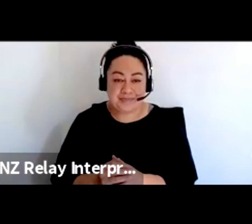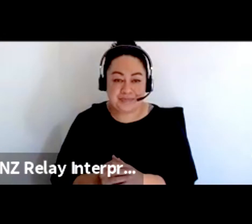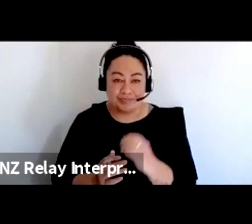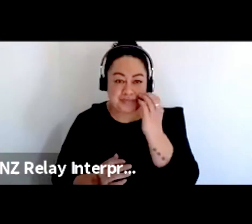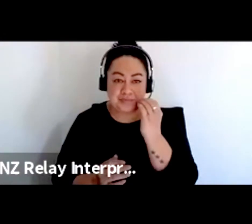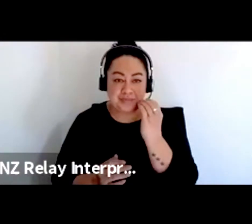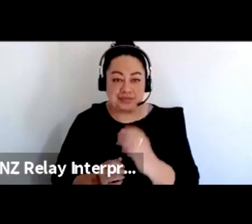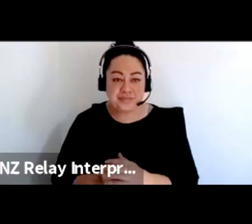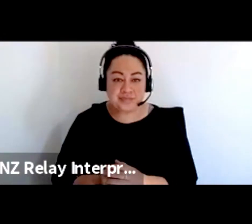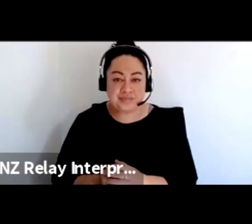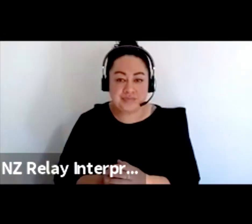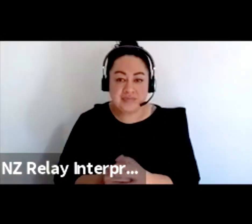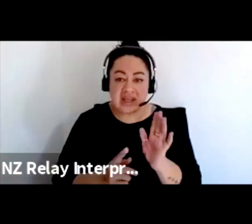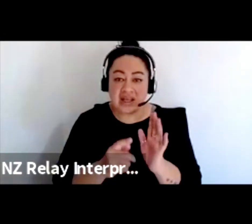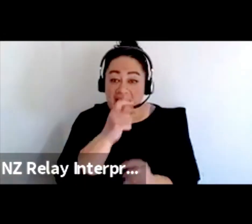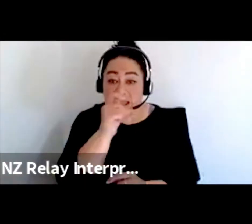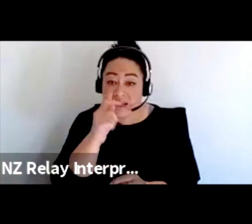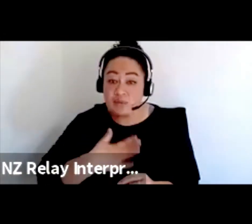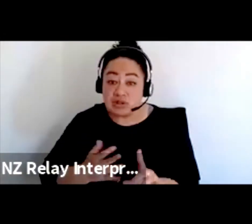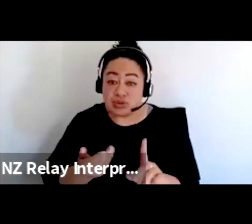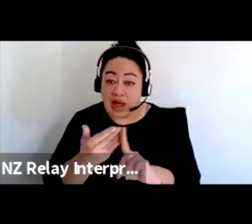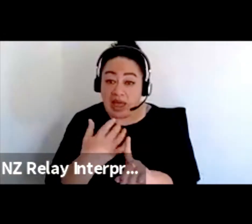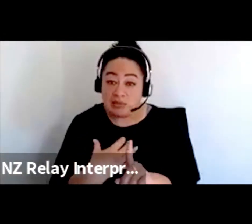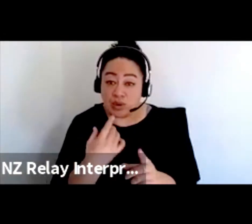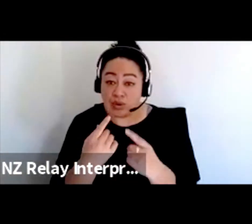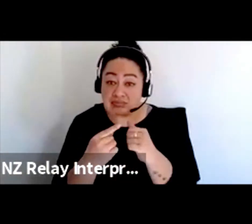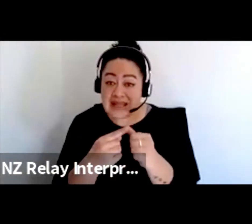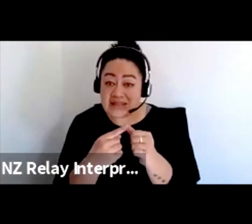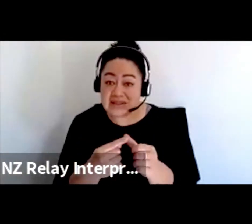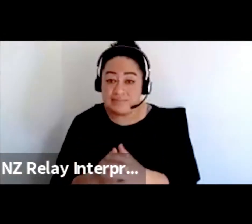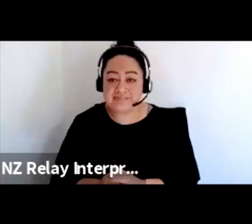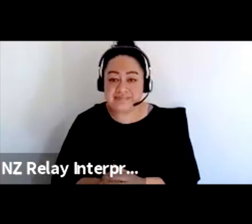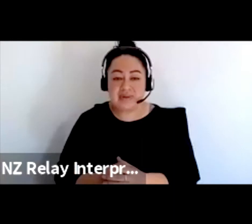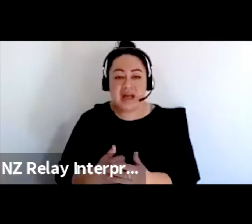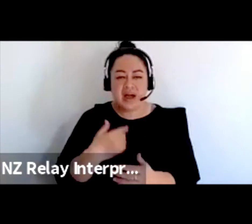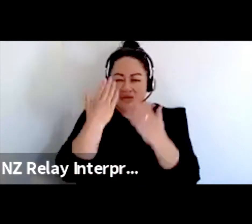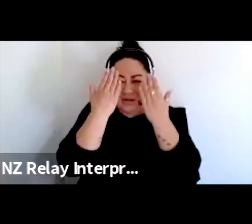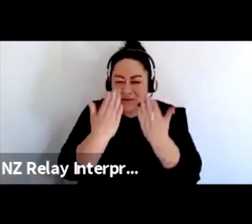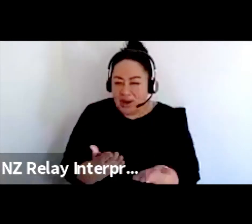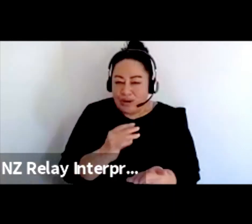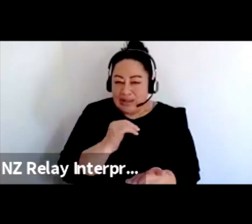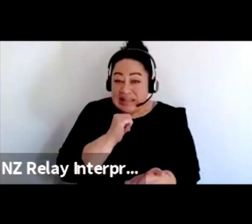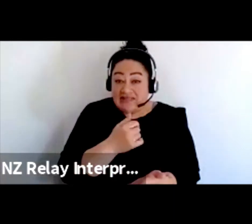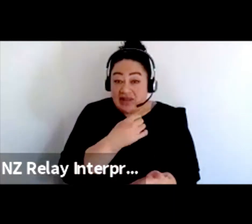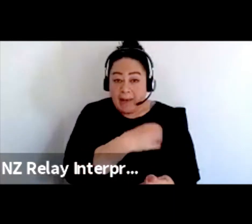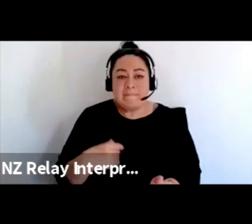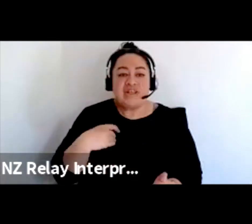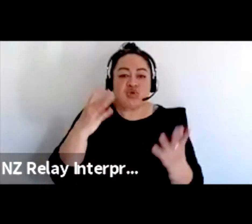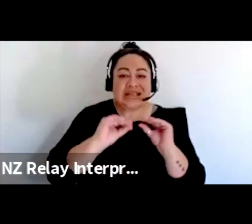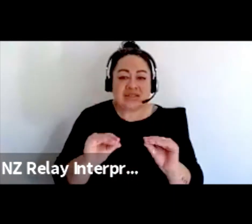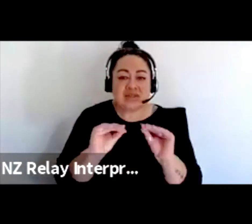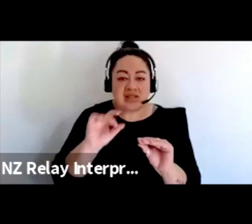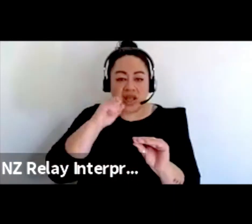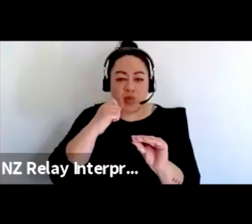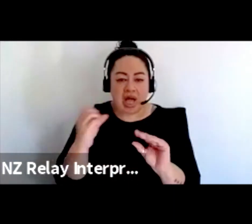Did you want to add anything, Lily? I don't know if the Ministry of Education is going to put something out about